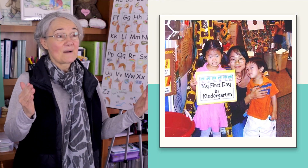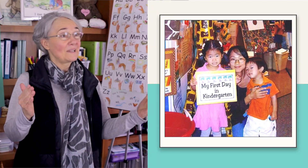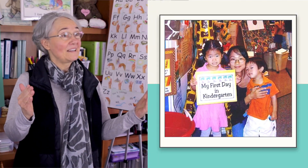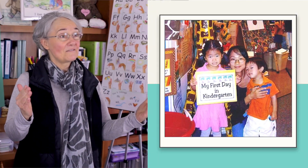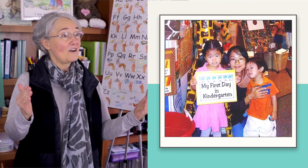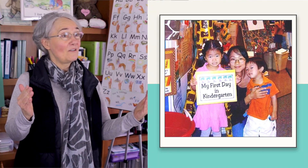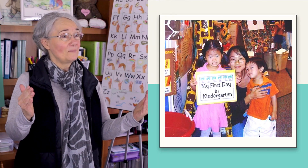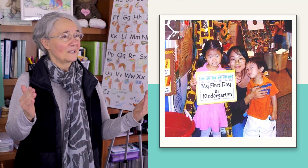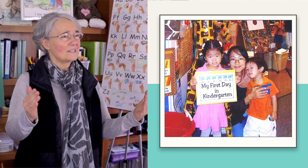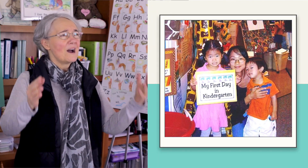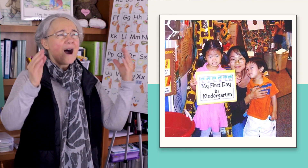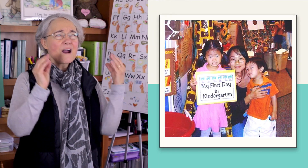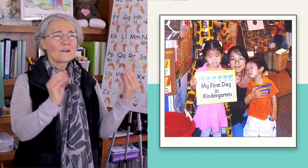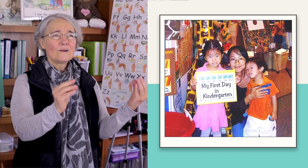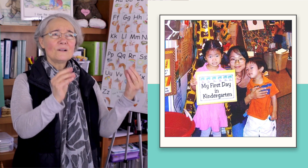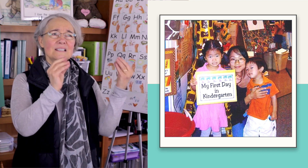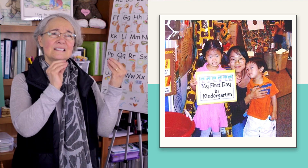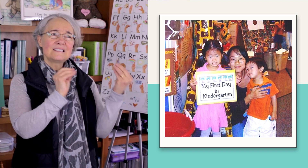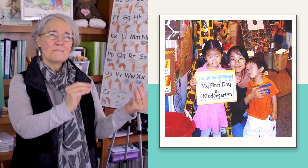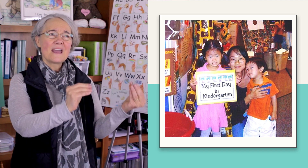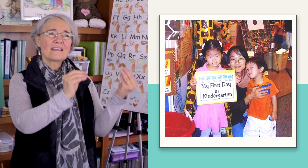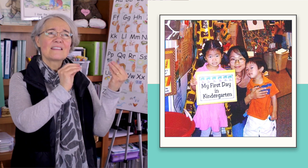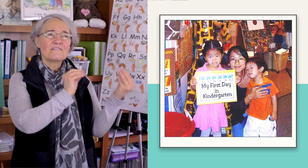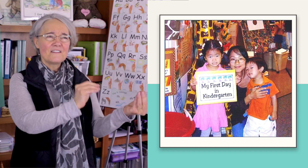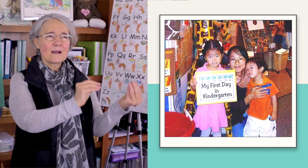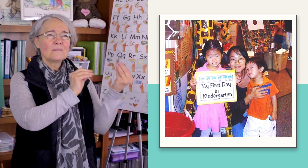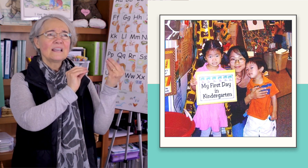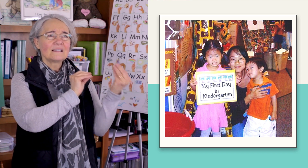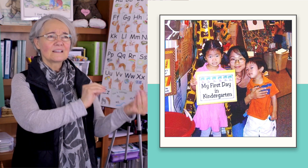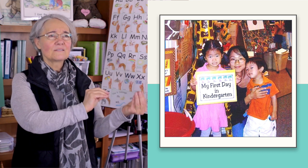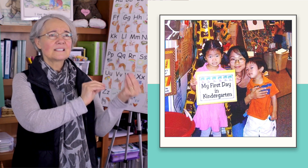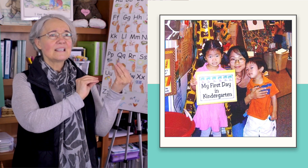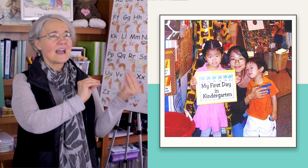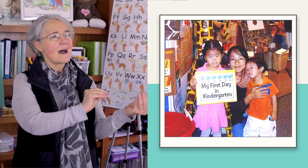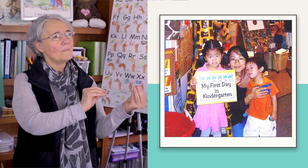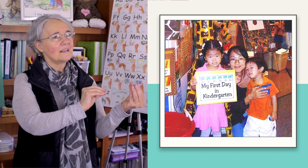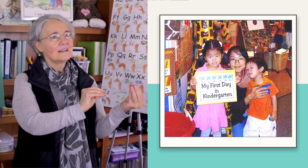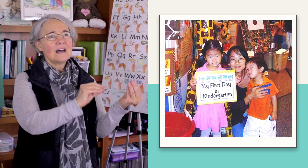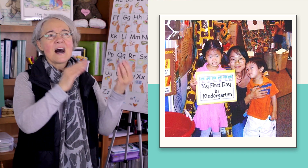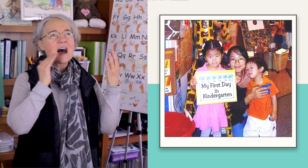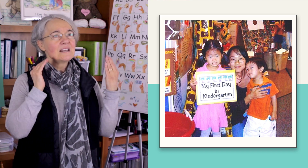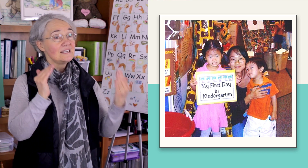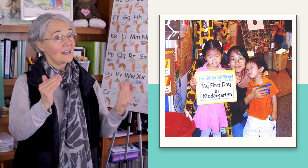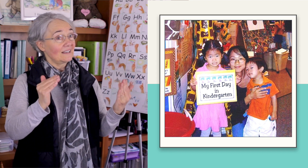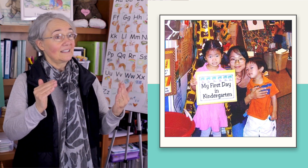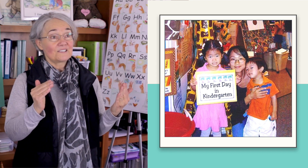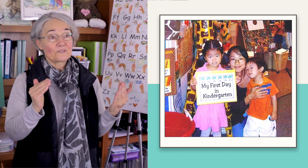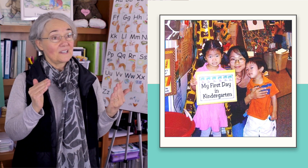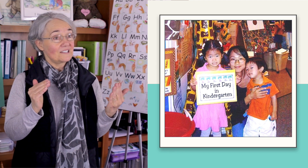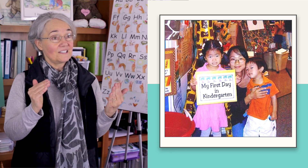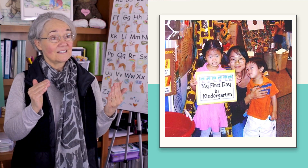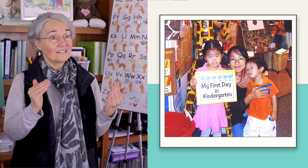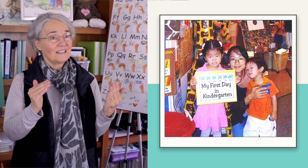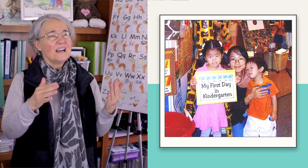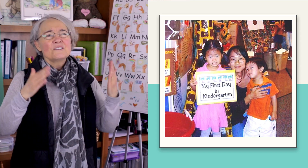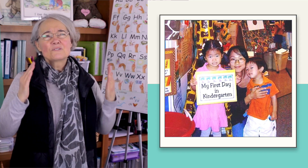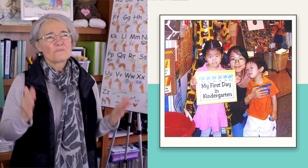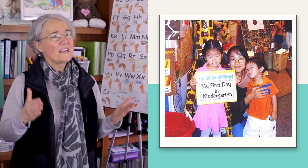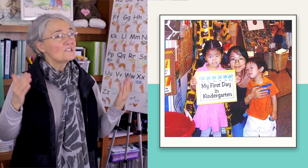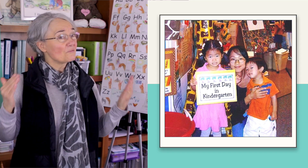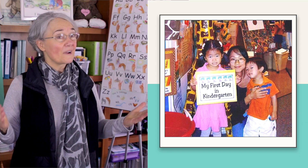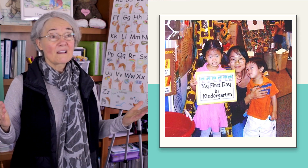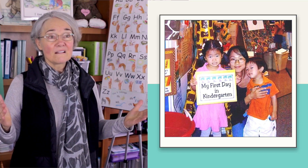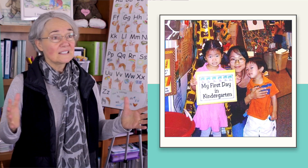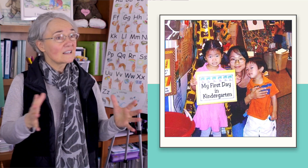in family involvement. Our goal is to make the family literacy habit a nightly tradition.